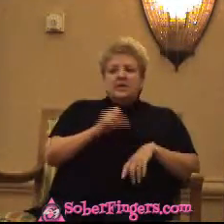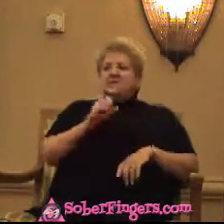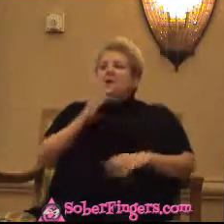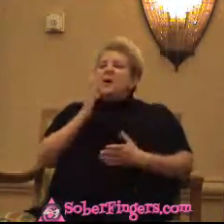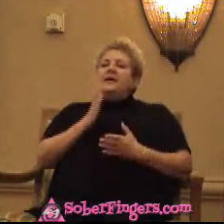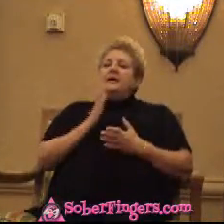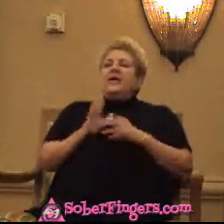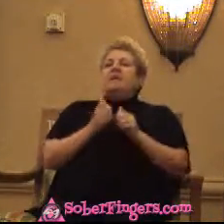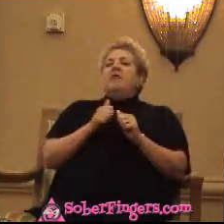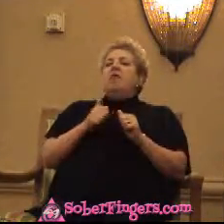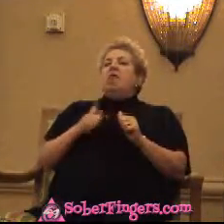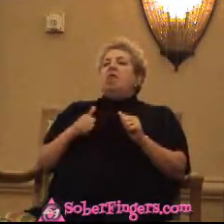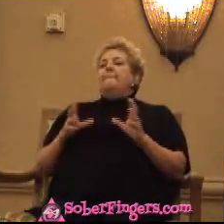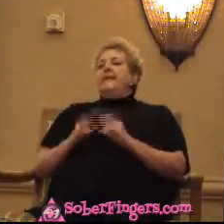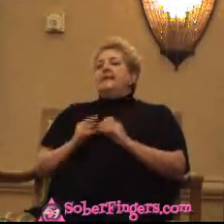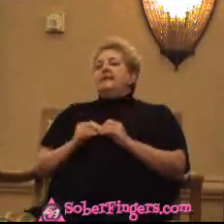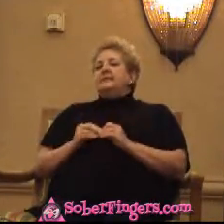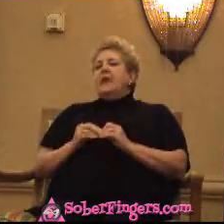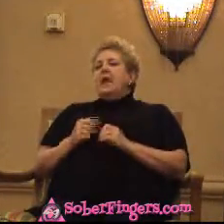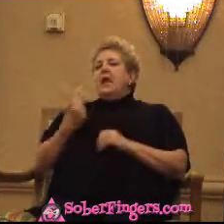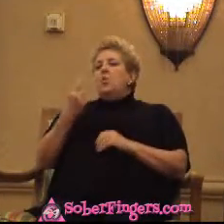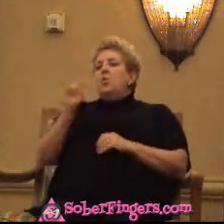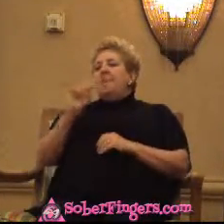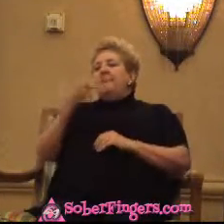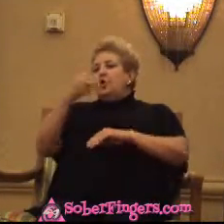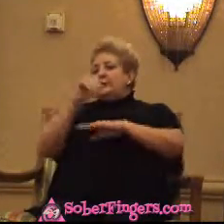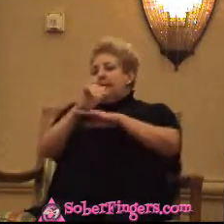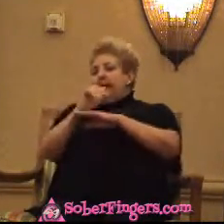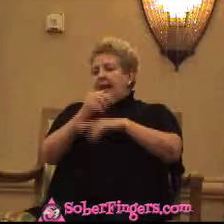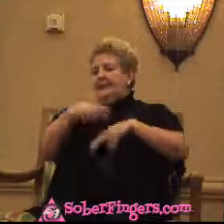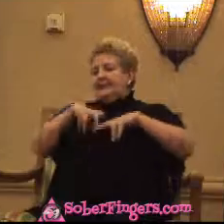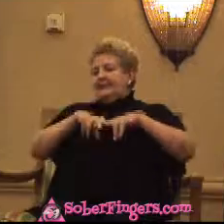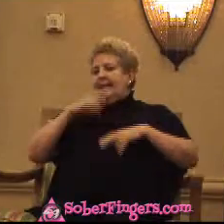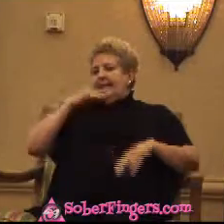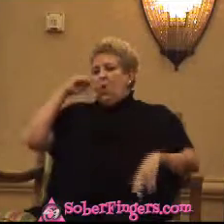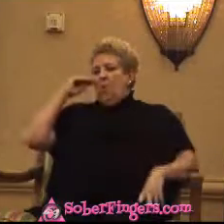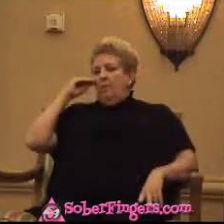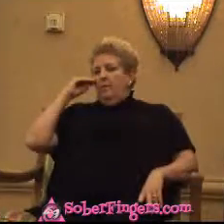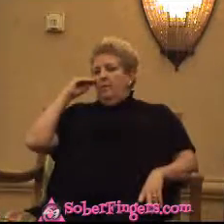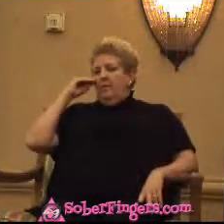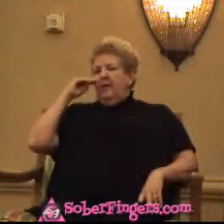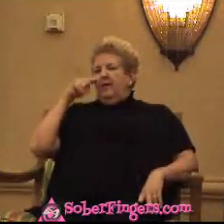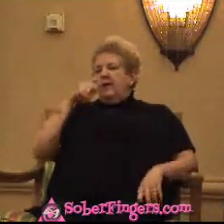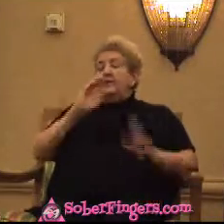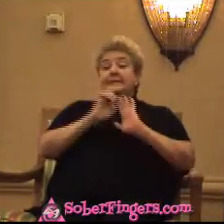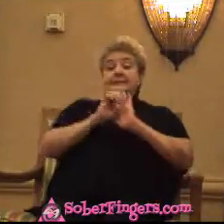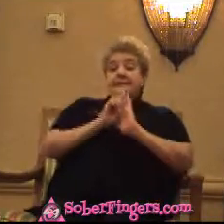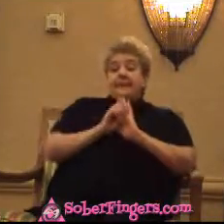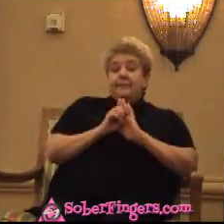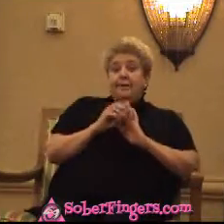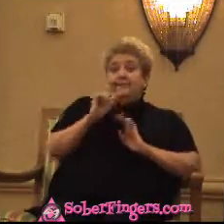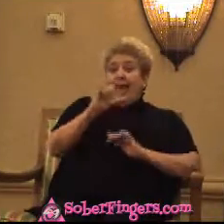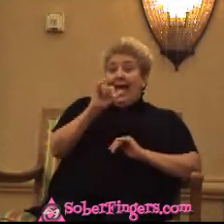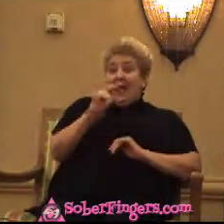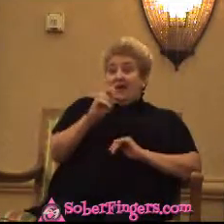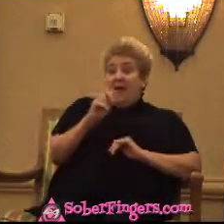and I'm sitting at home one Thursday night. This will give you an example of Al-Anon love and tolerance.